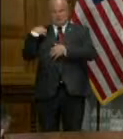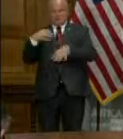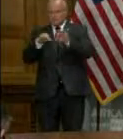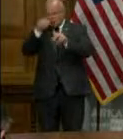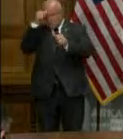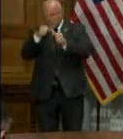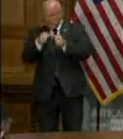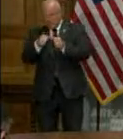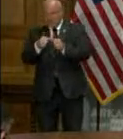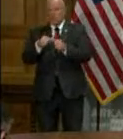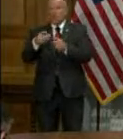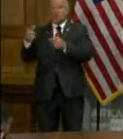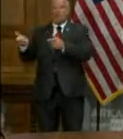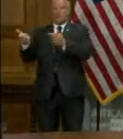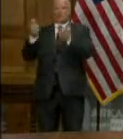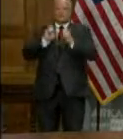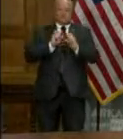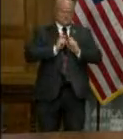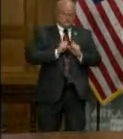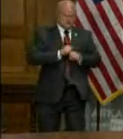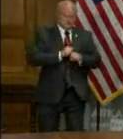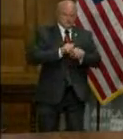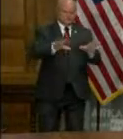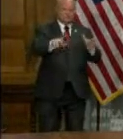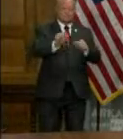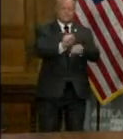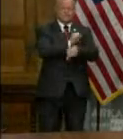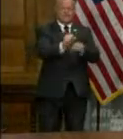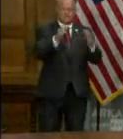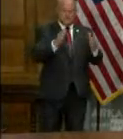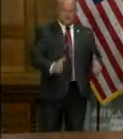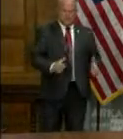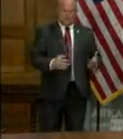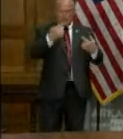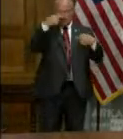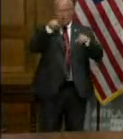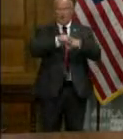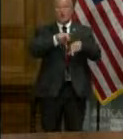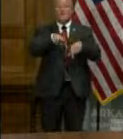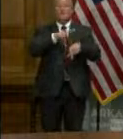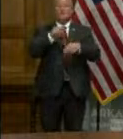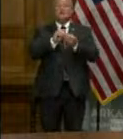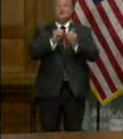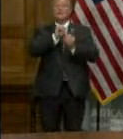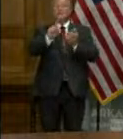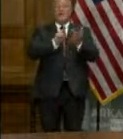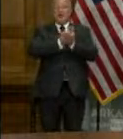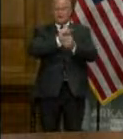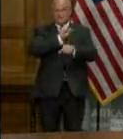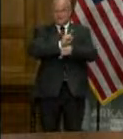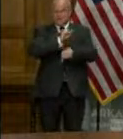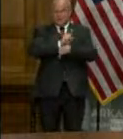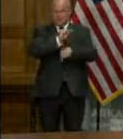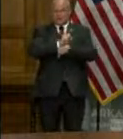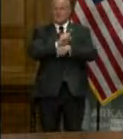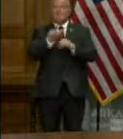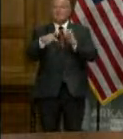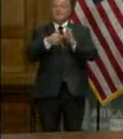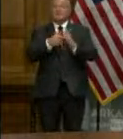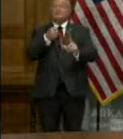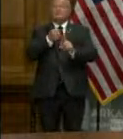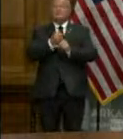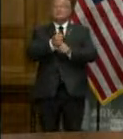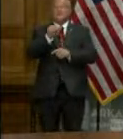to remember, who in turn distributes the payments to each employee according to the number of hours that they've worked. And this will